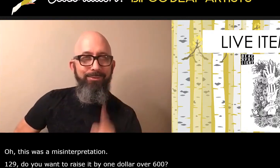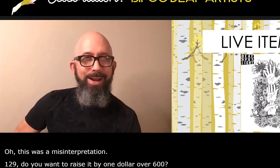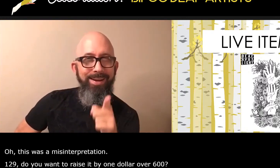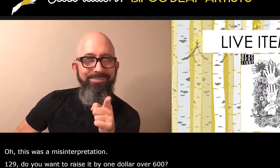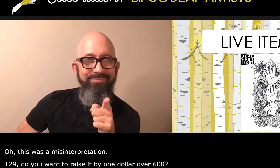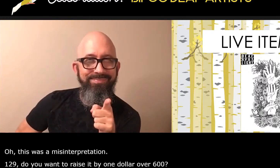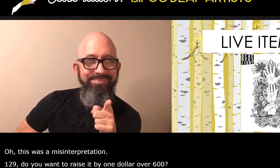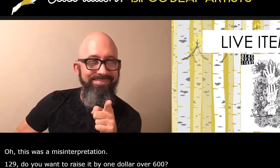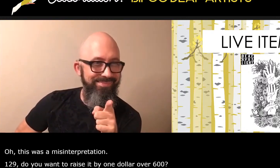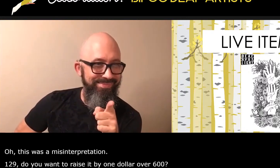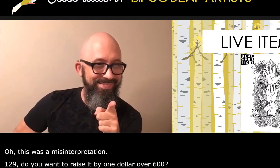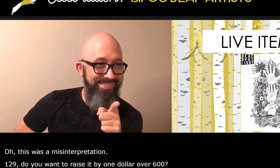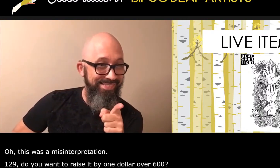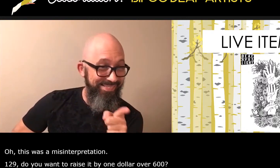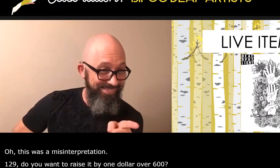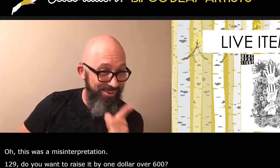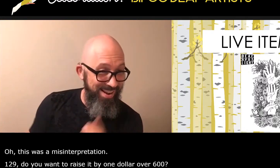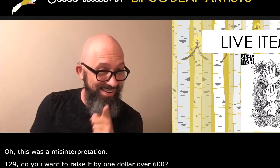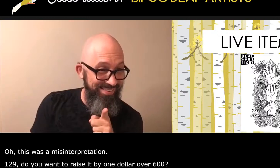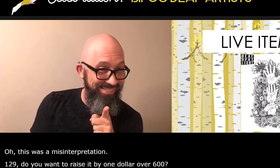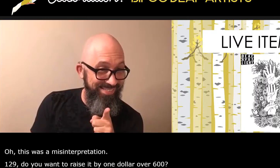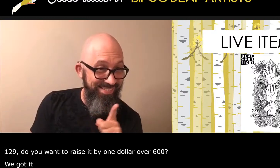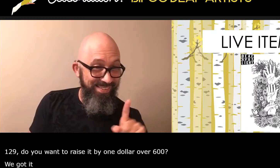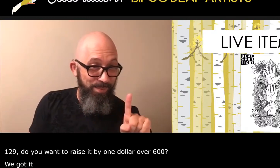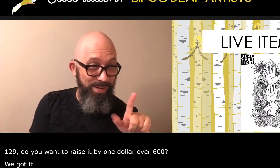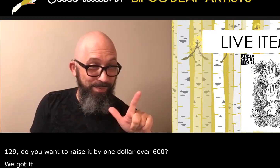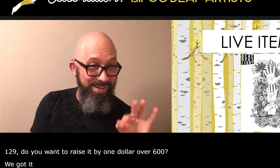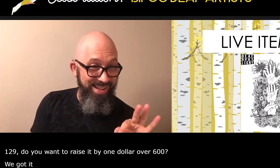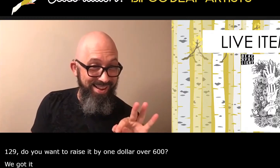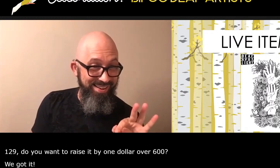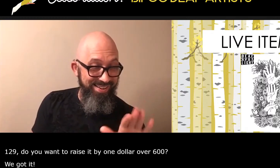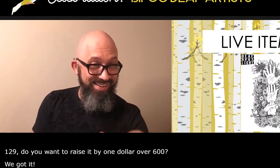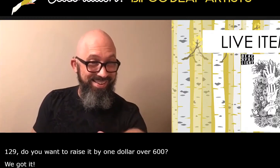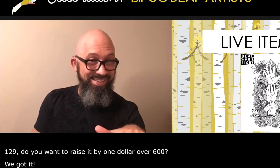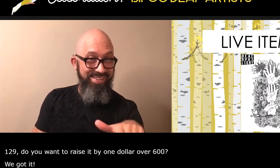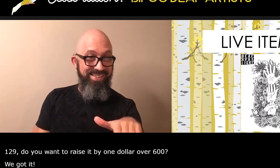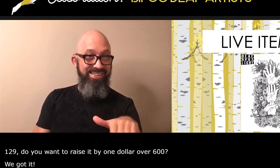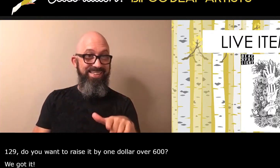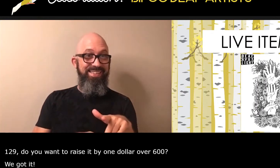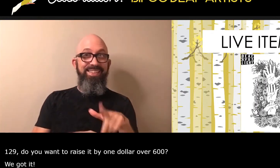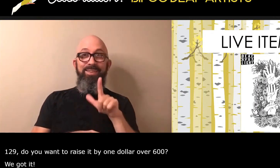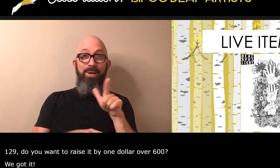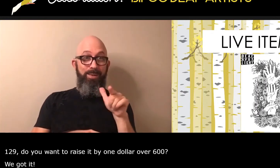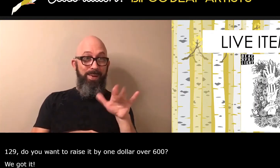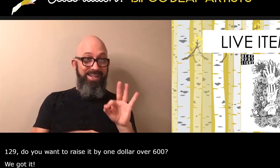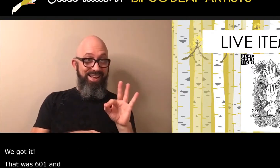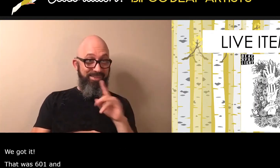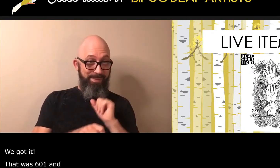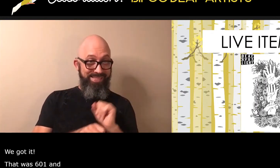We got it. It was 601, and I'm going to bet that was bidder 129. Am I right?